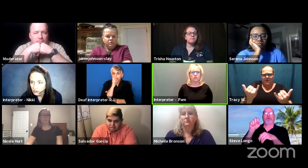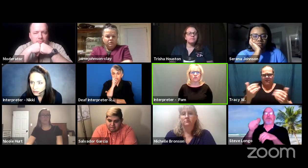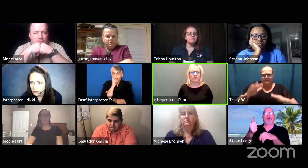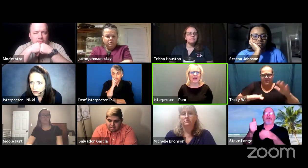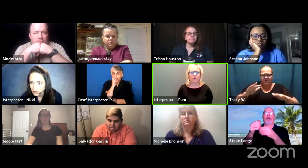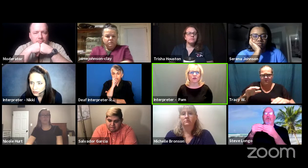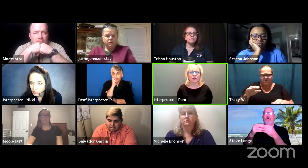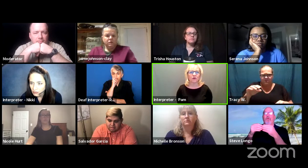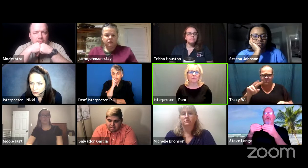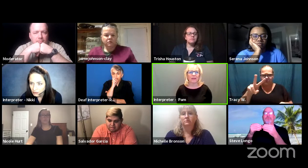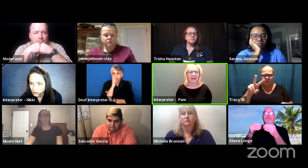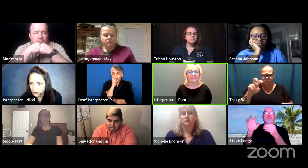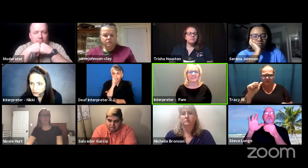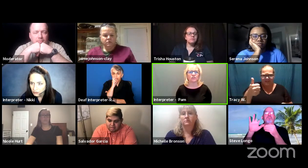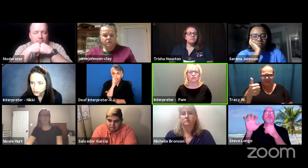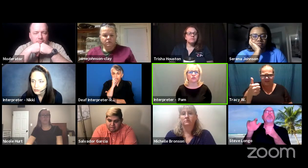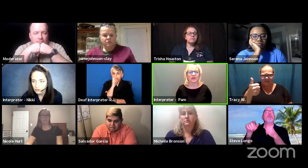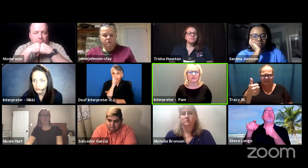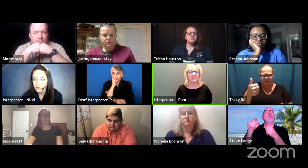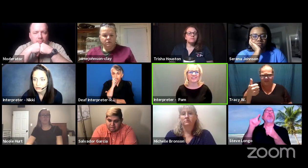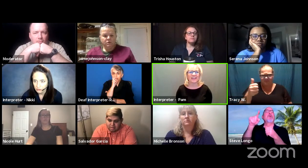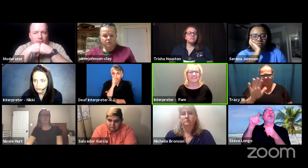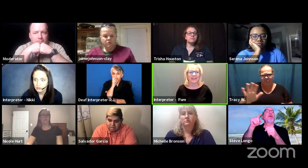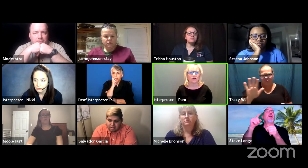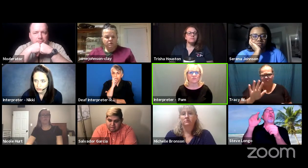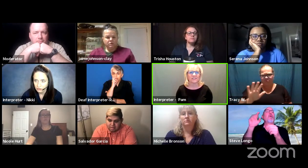To now, the current balance is $210,000.